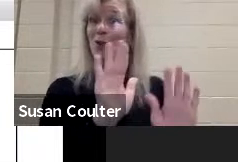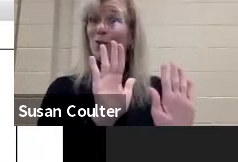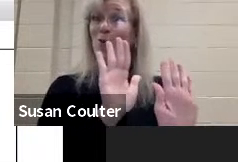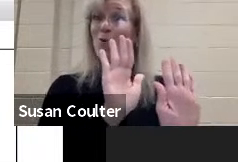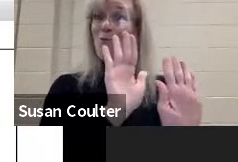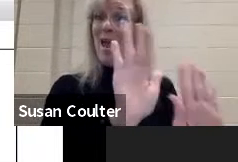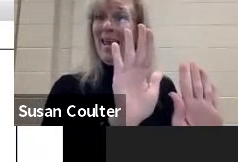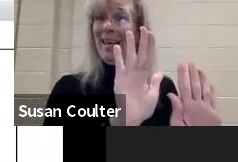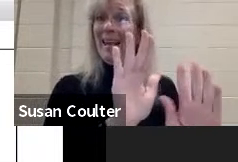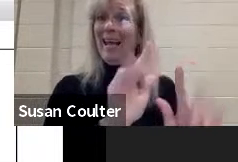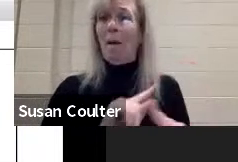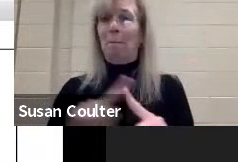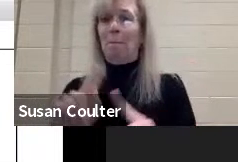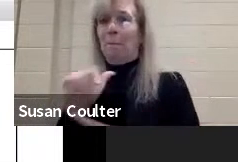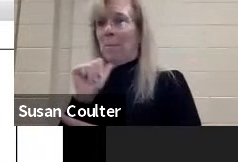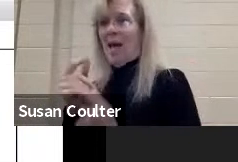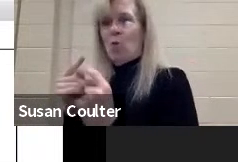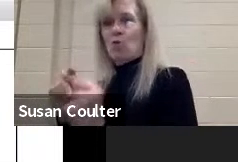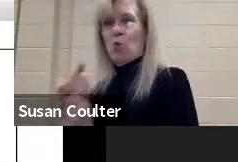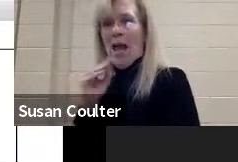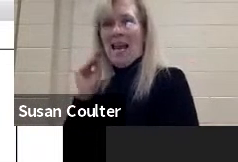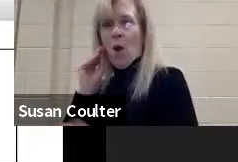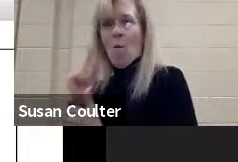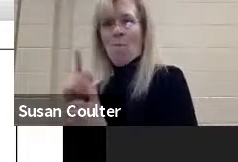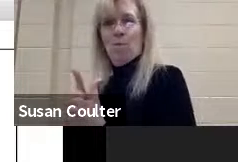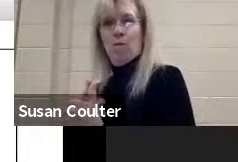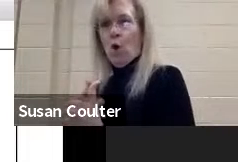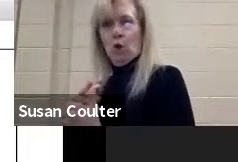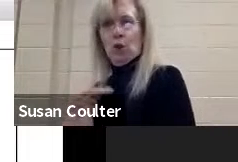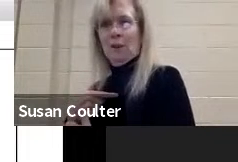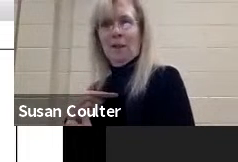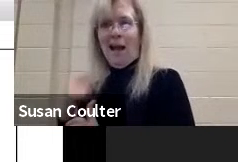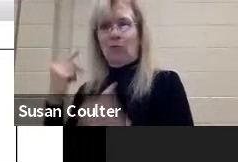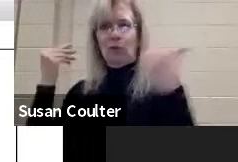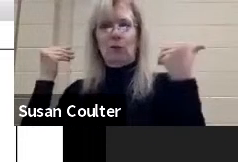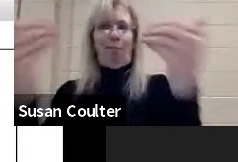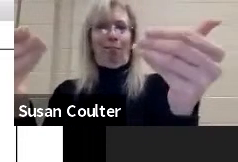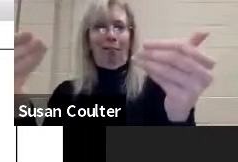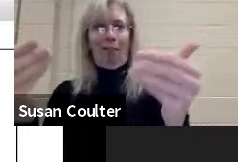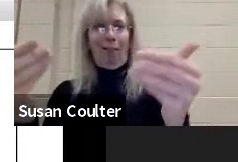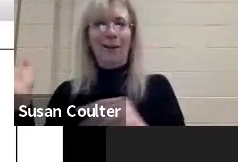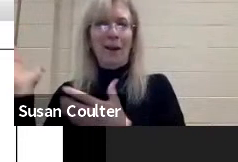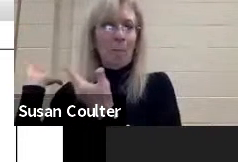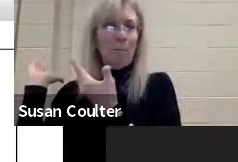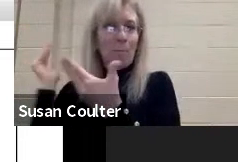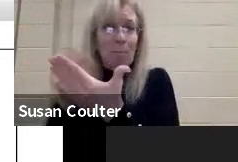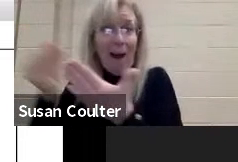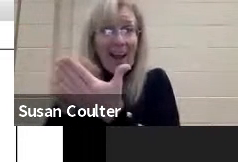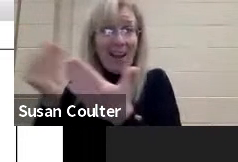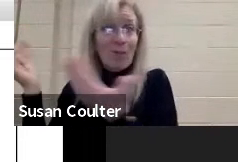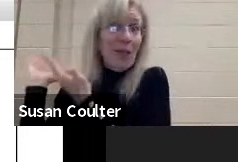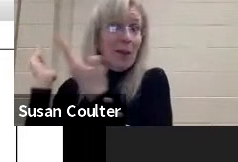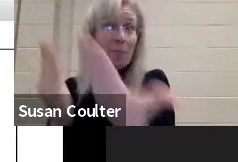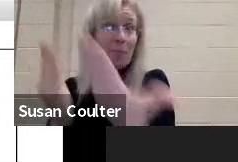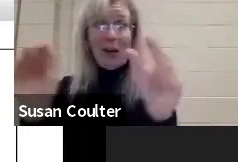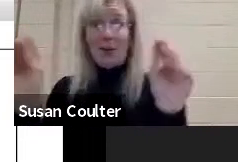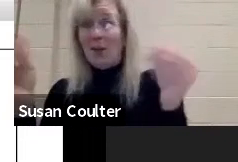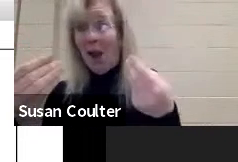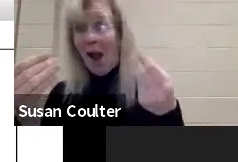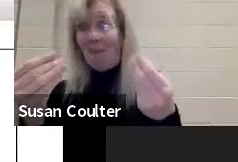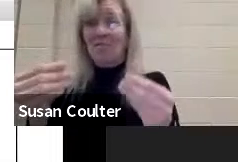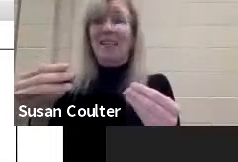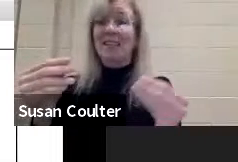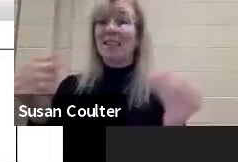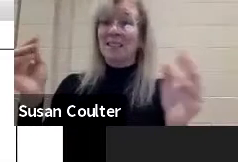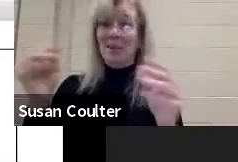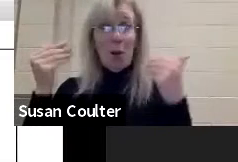that looks great, but I don't try it at home first. I just, buy everything, bring it to